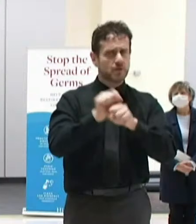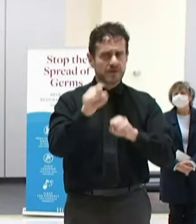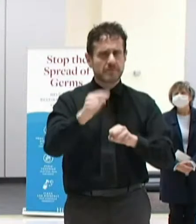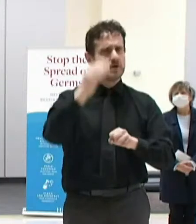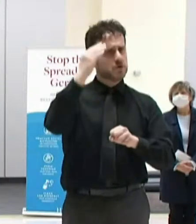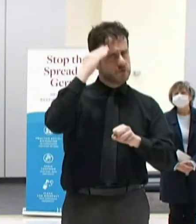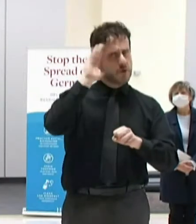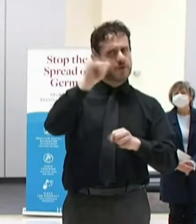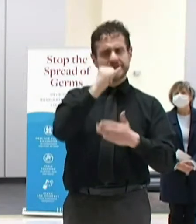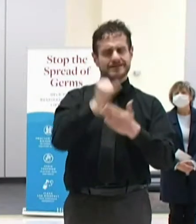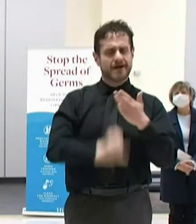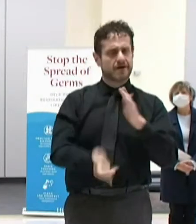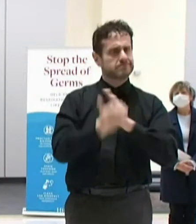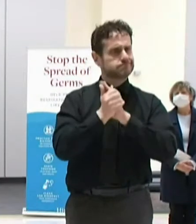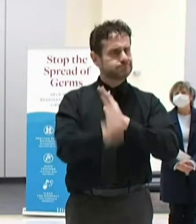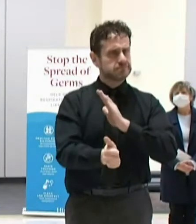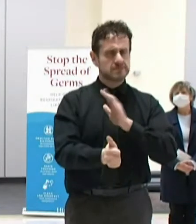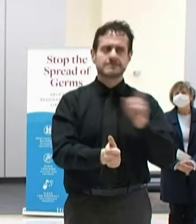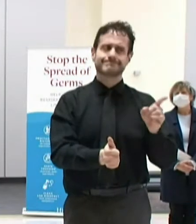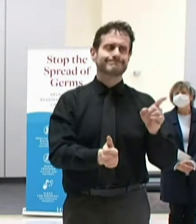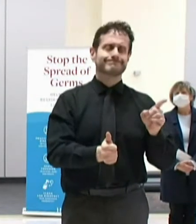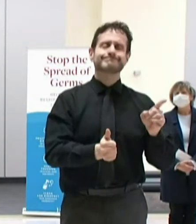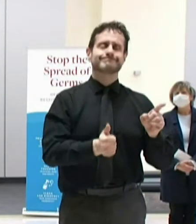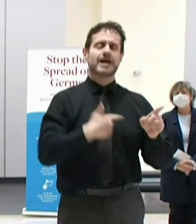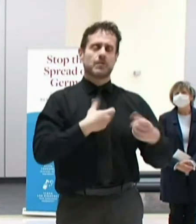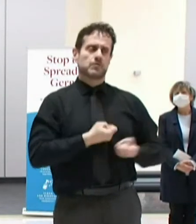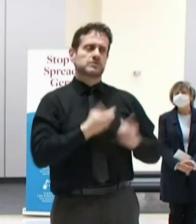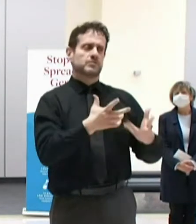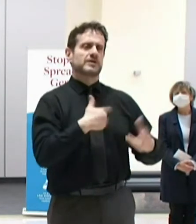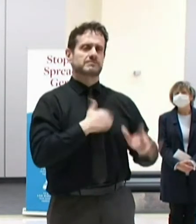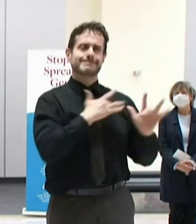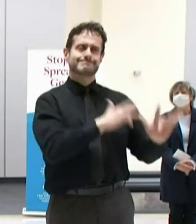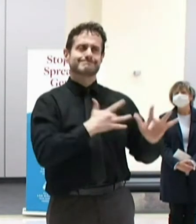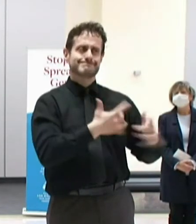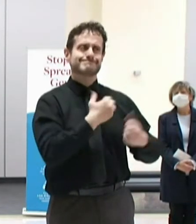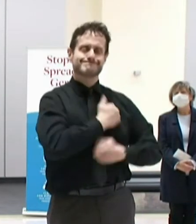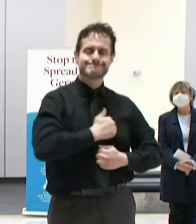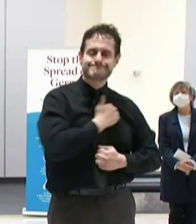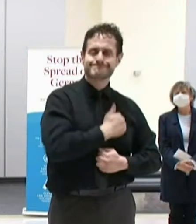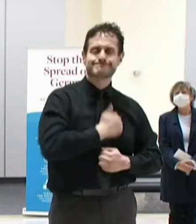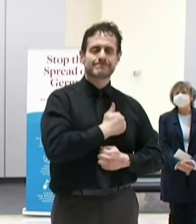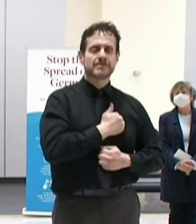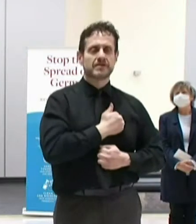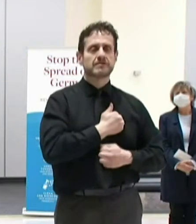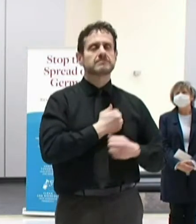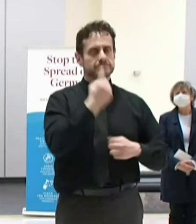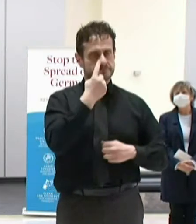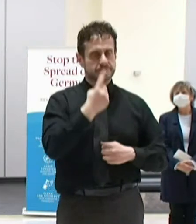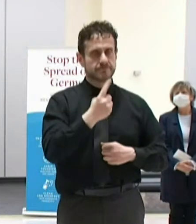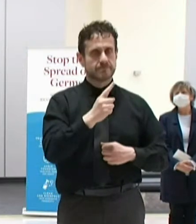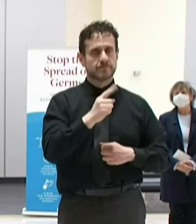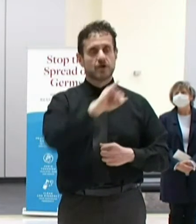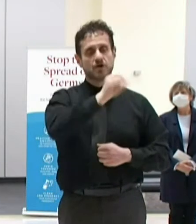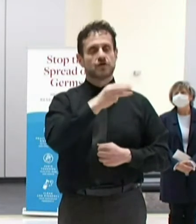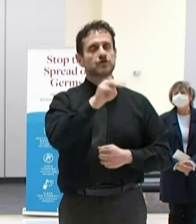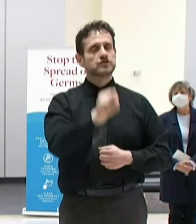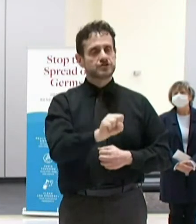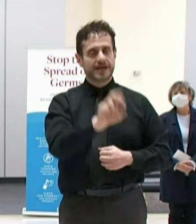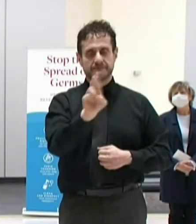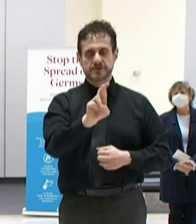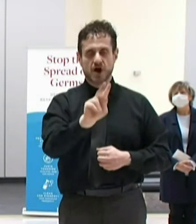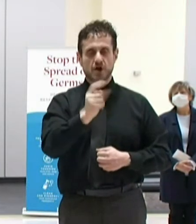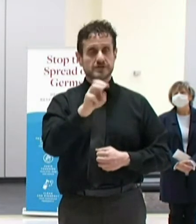his art. Look, the James R. Thompson Center